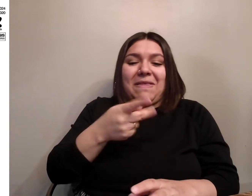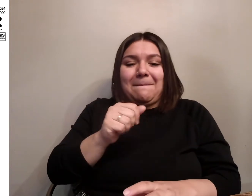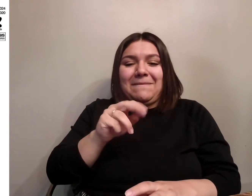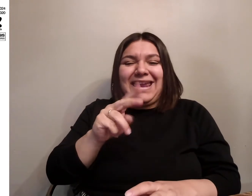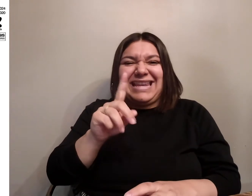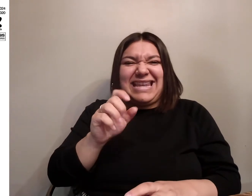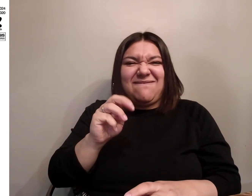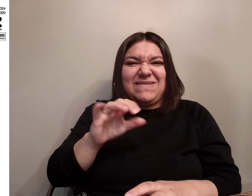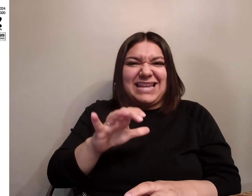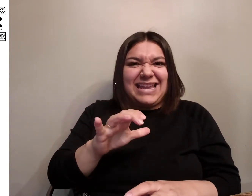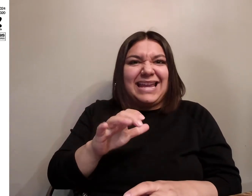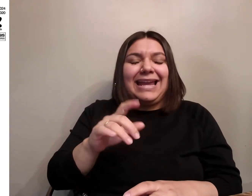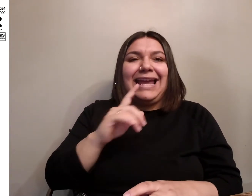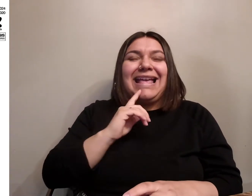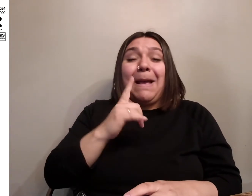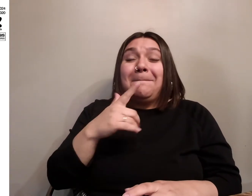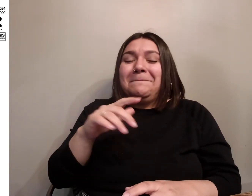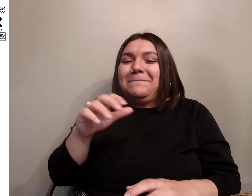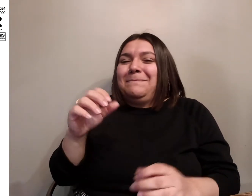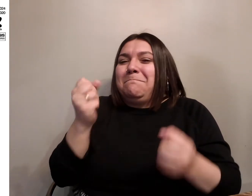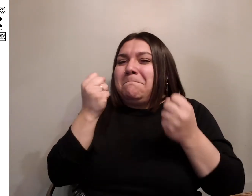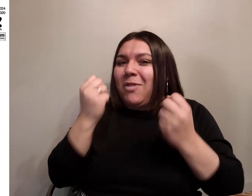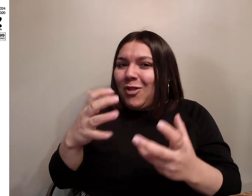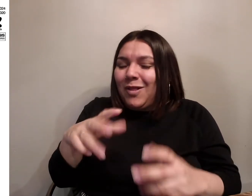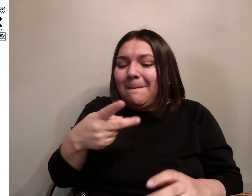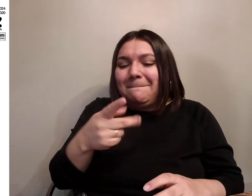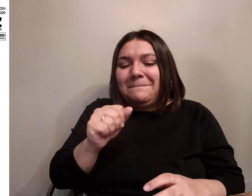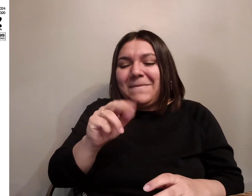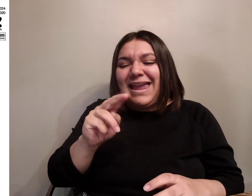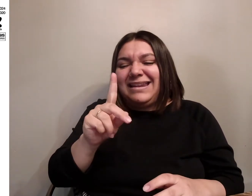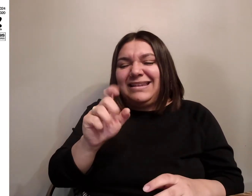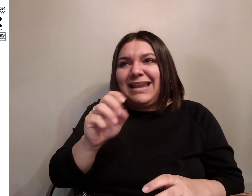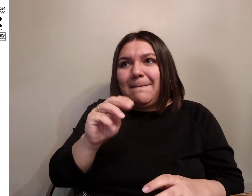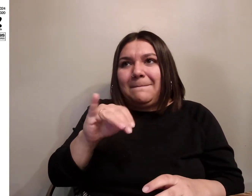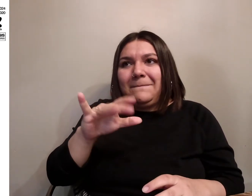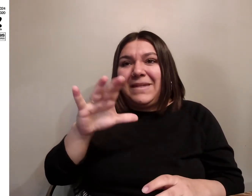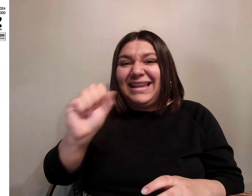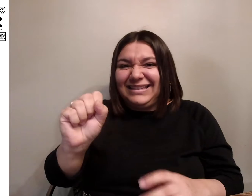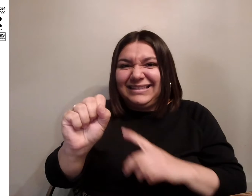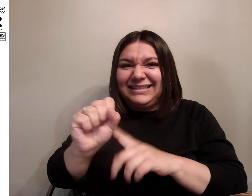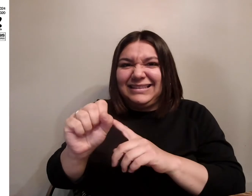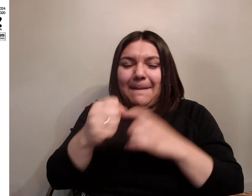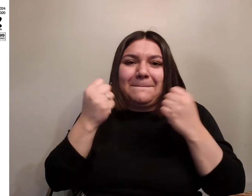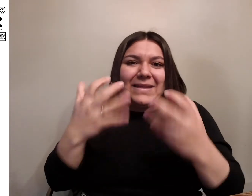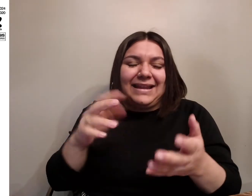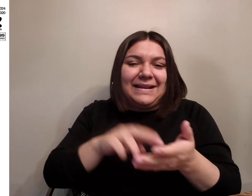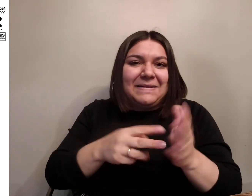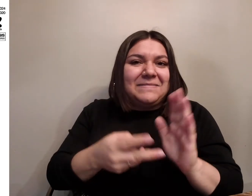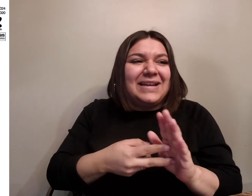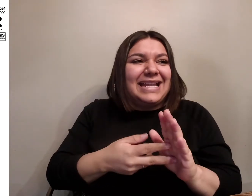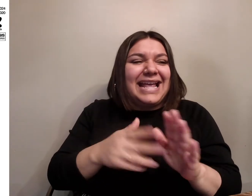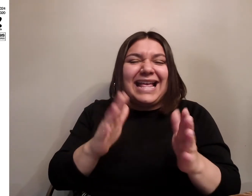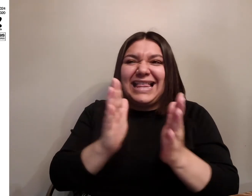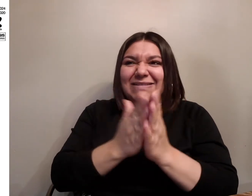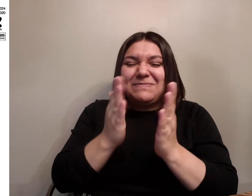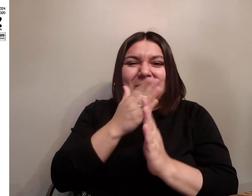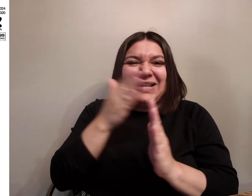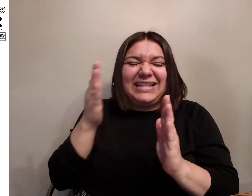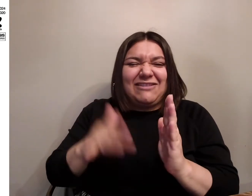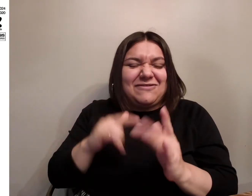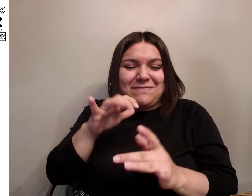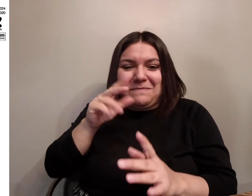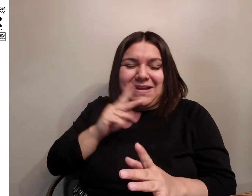just before the pandemics," and that's plural. And it never